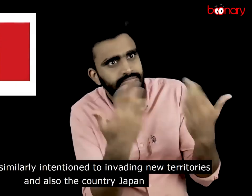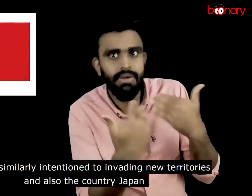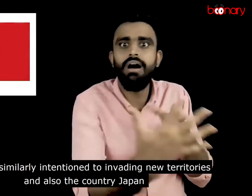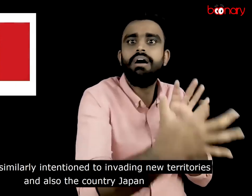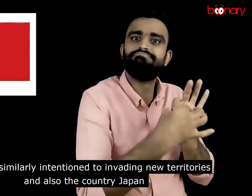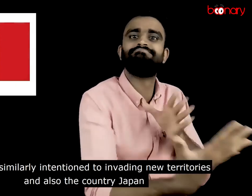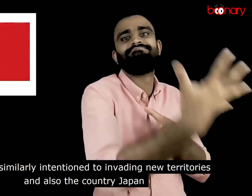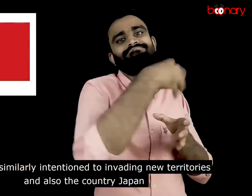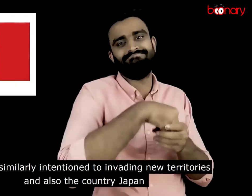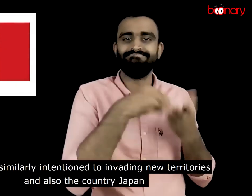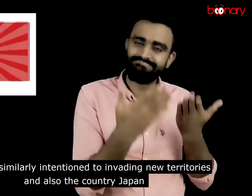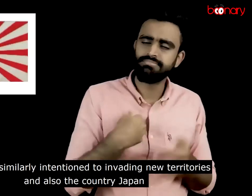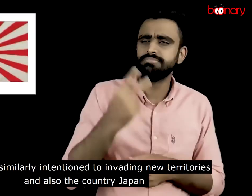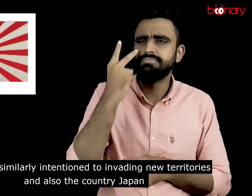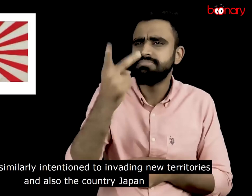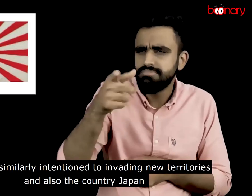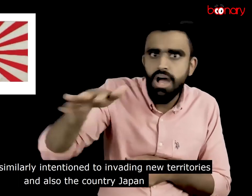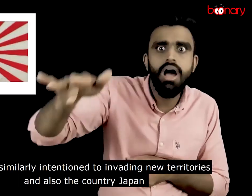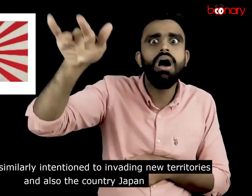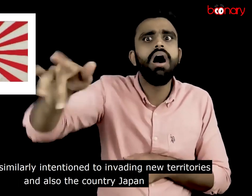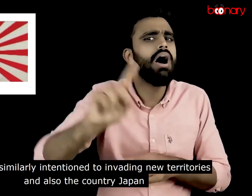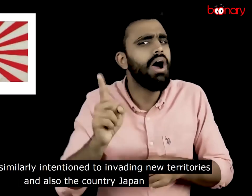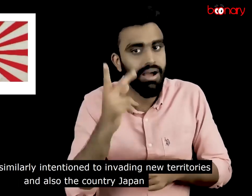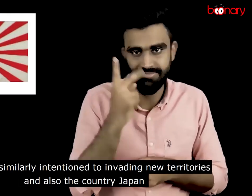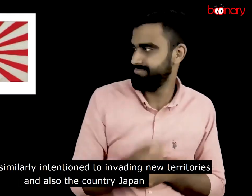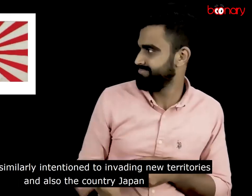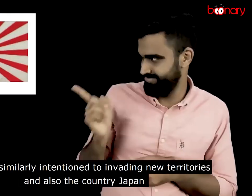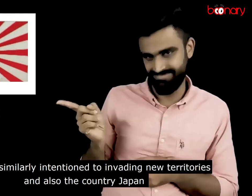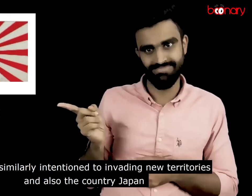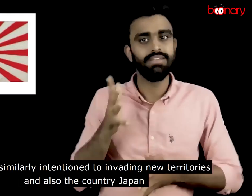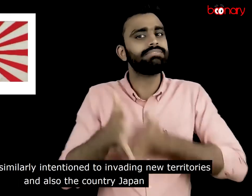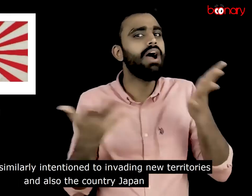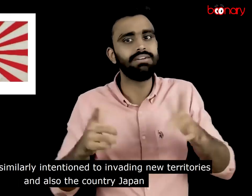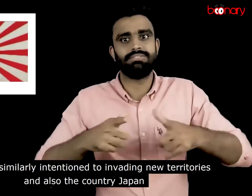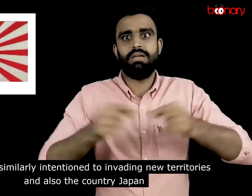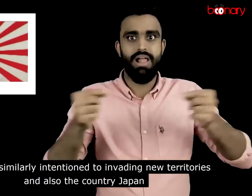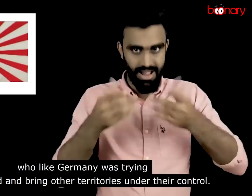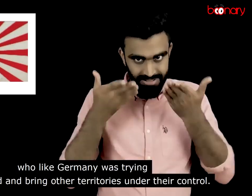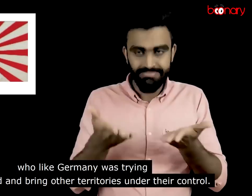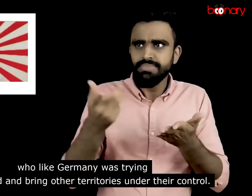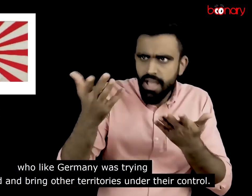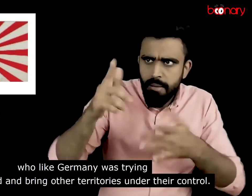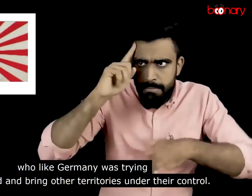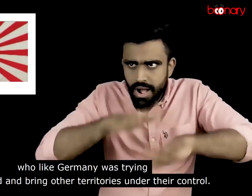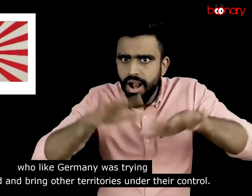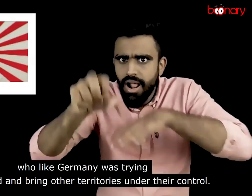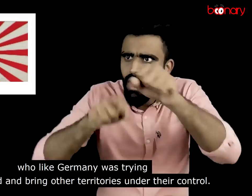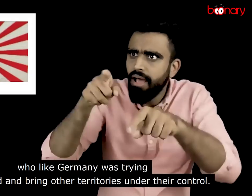similarly intentioned to invading new territories, and also the country Japan, who, like Germany, was trying